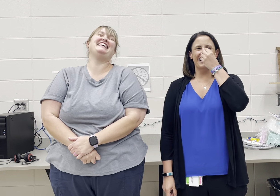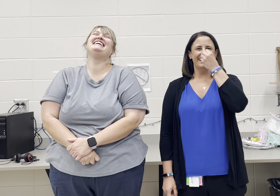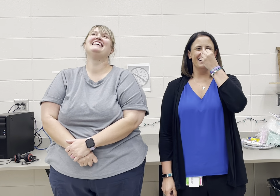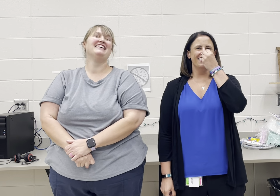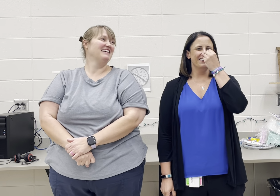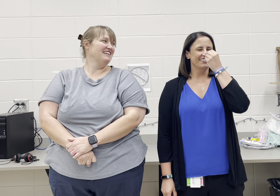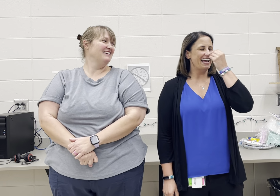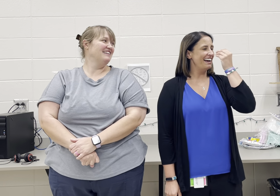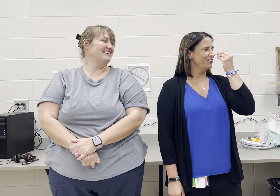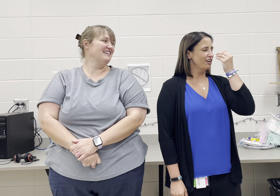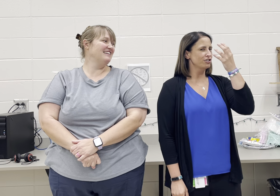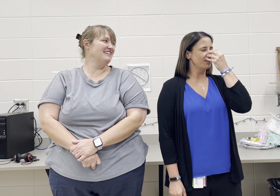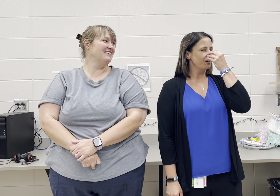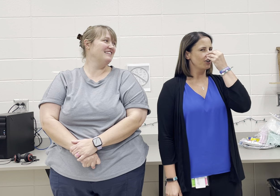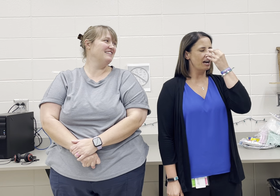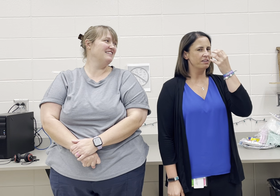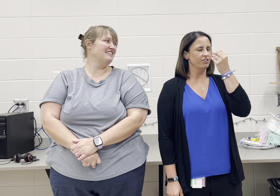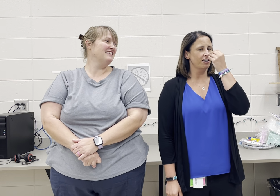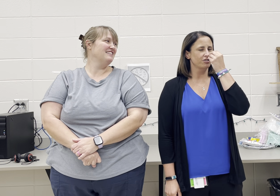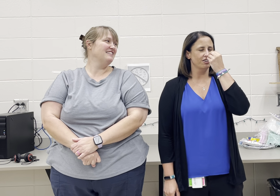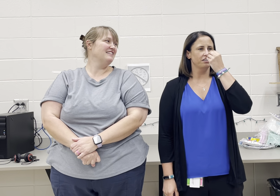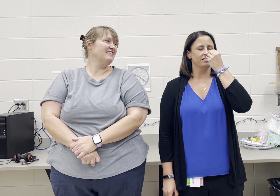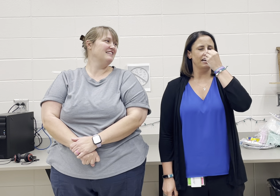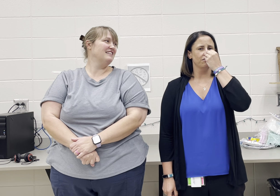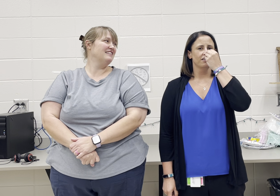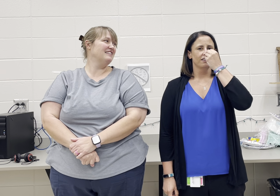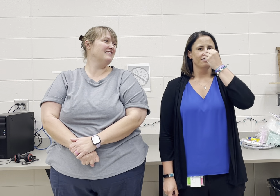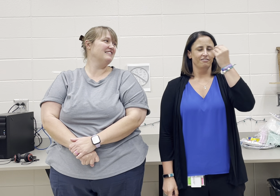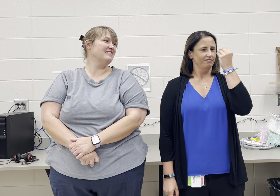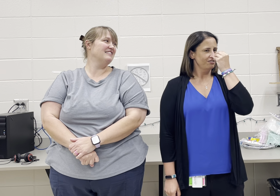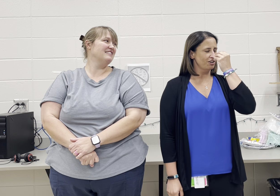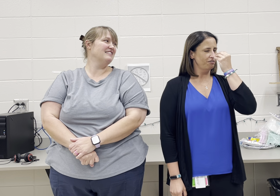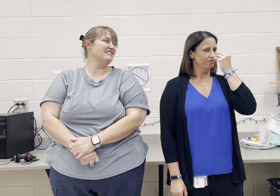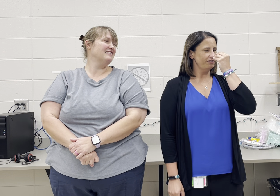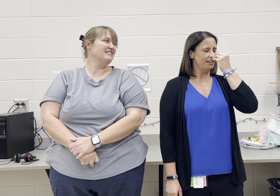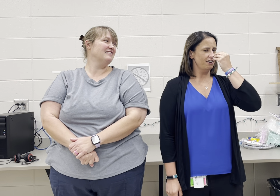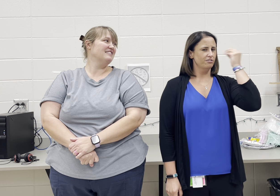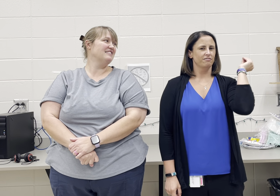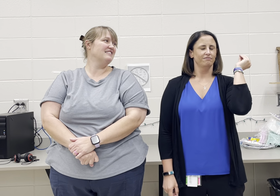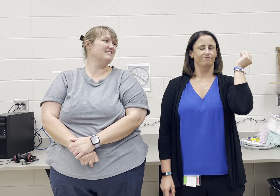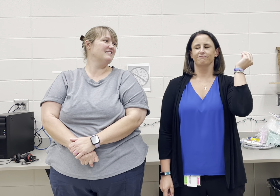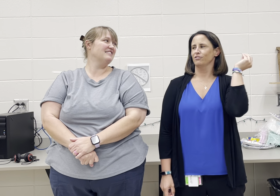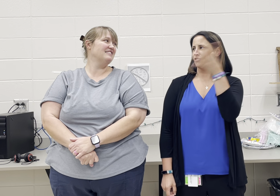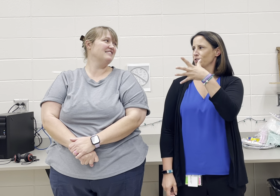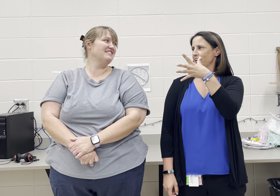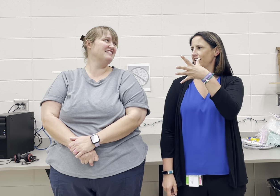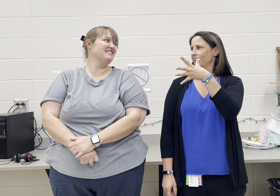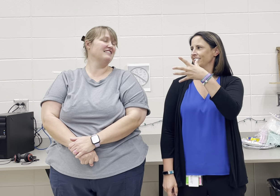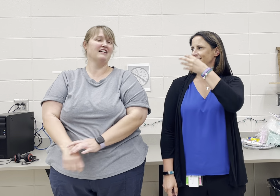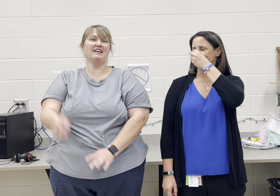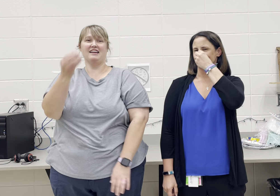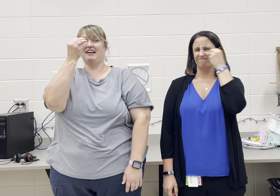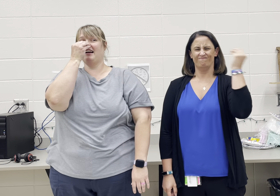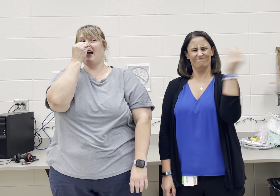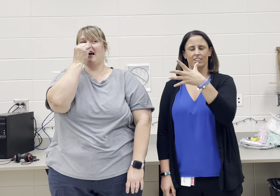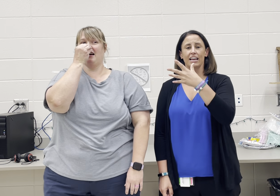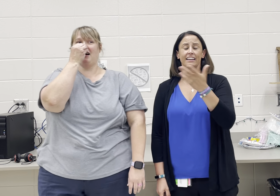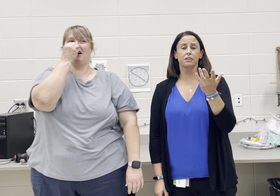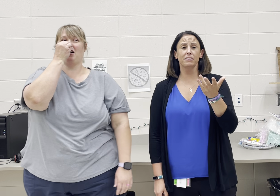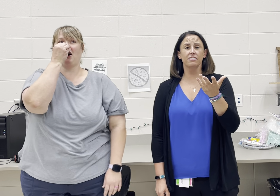Flat O, at your nose, you're not grabbing your nose, you're not a clown. So flat O's, throw it away. And it could be,